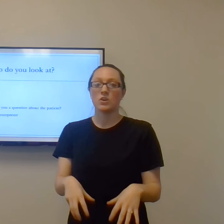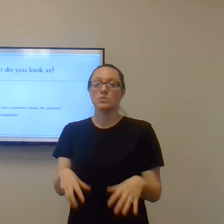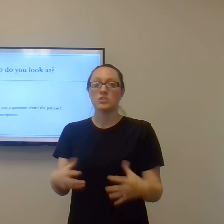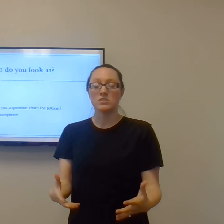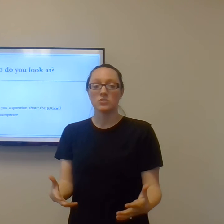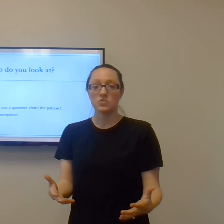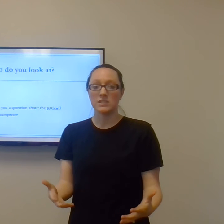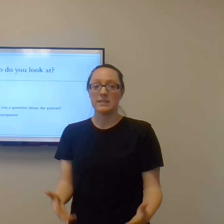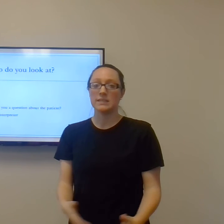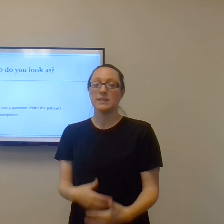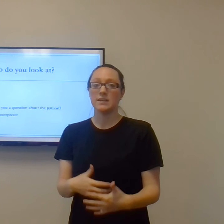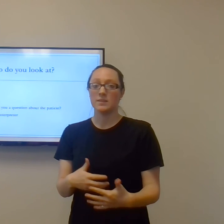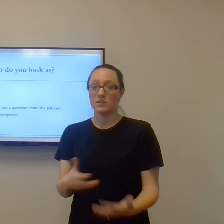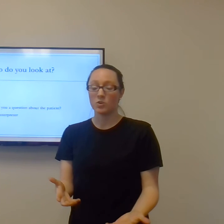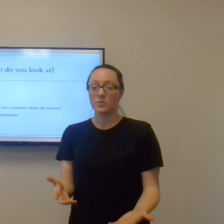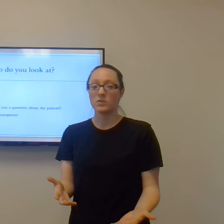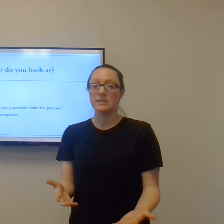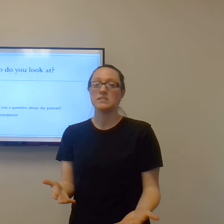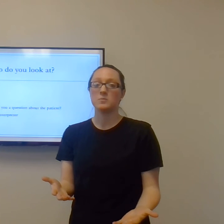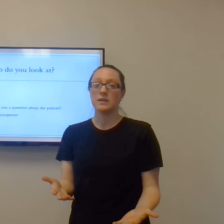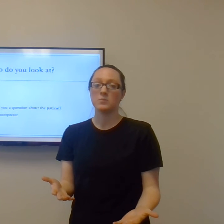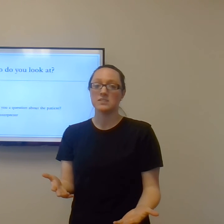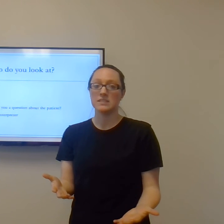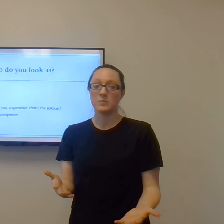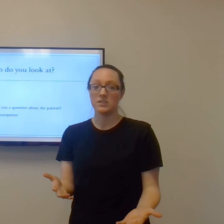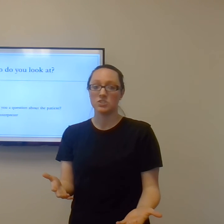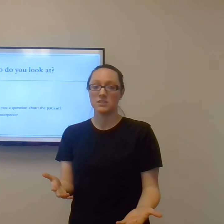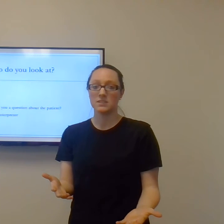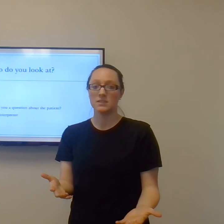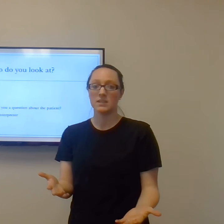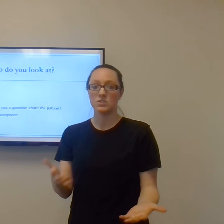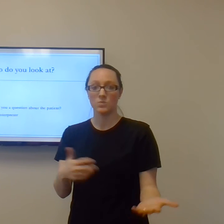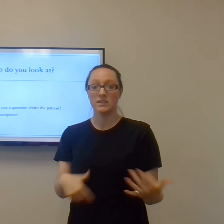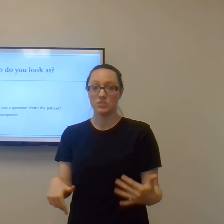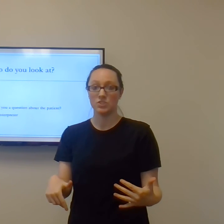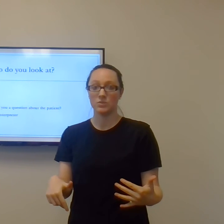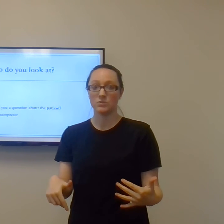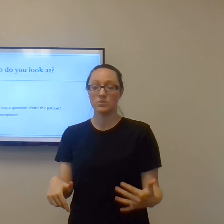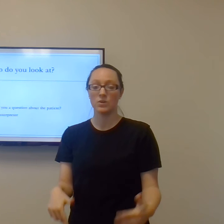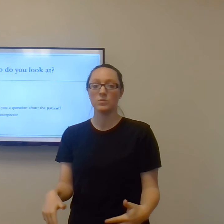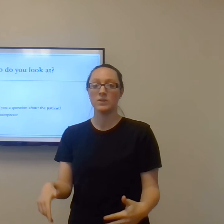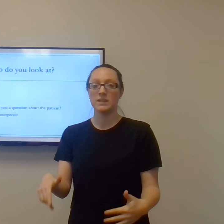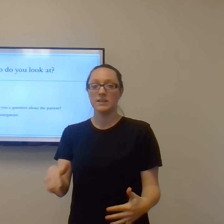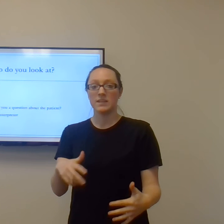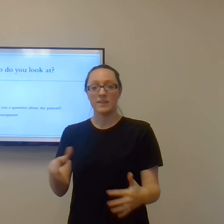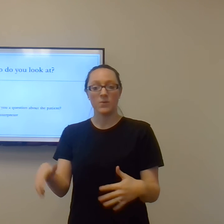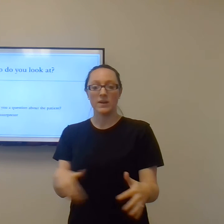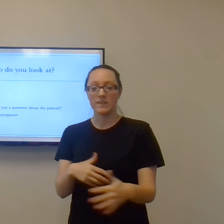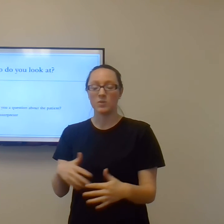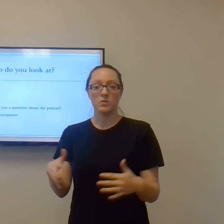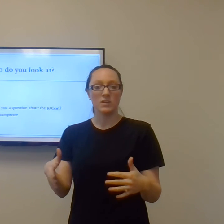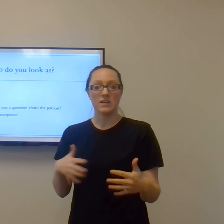So just understand that the interpreter needs to be able to see the patient as well as you. So, and that way the communication